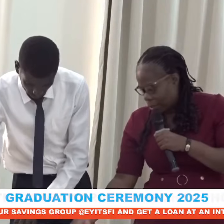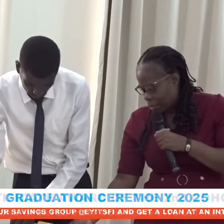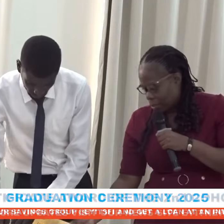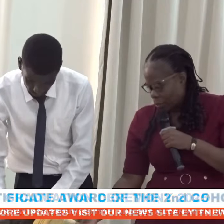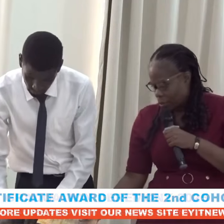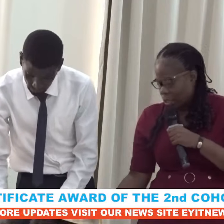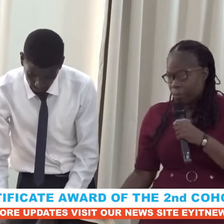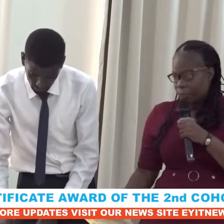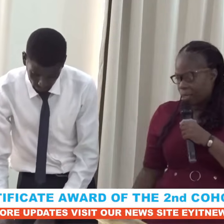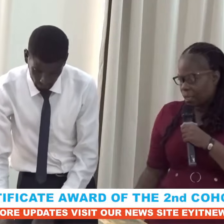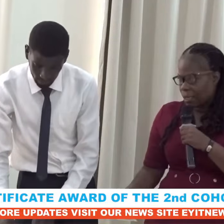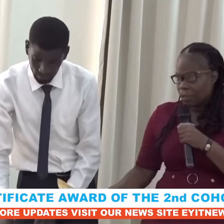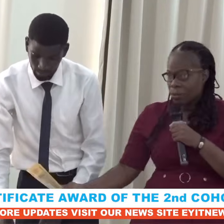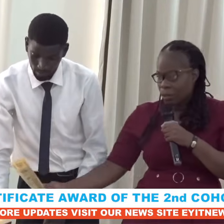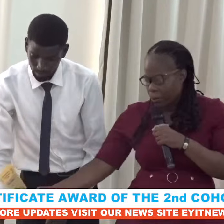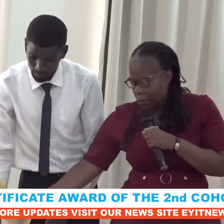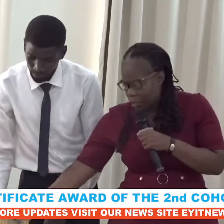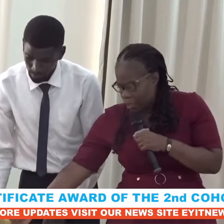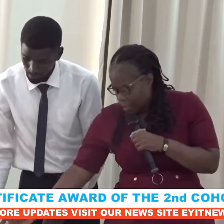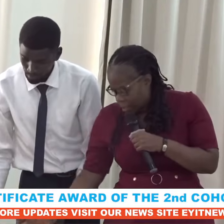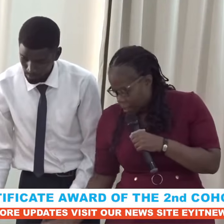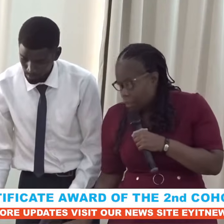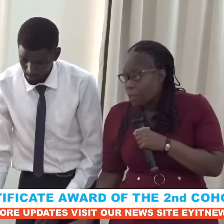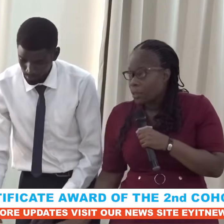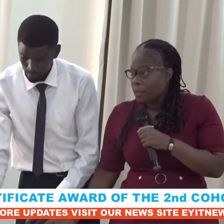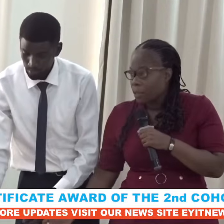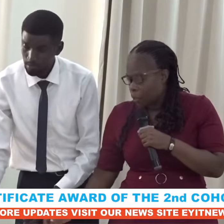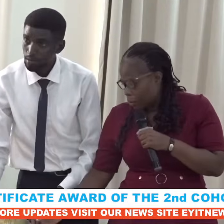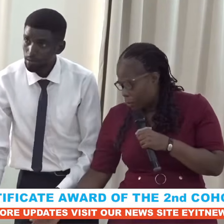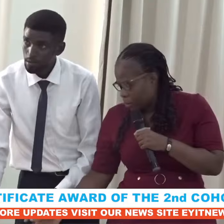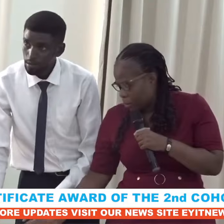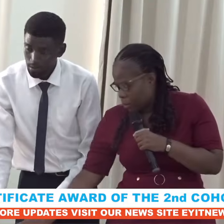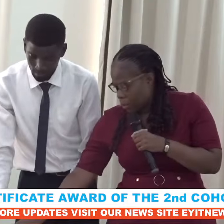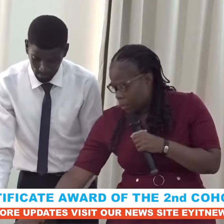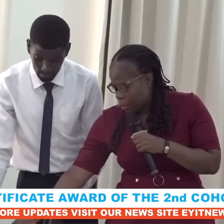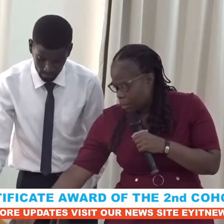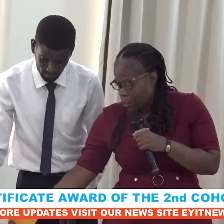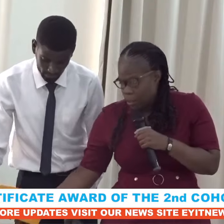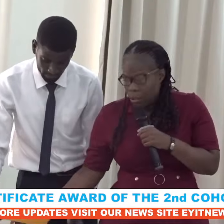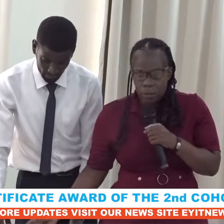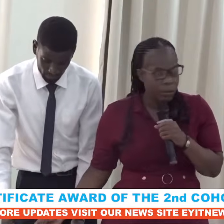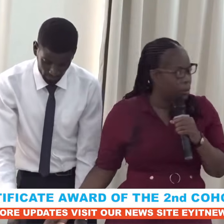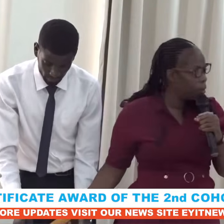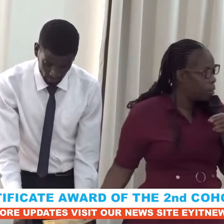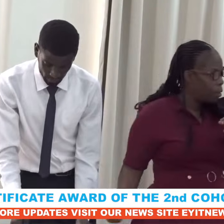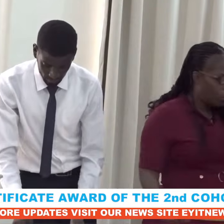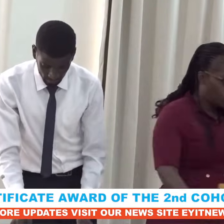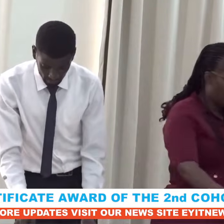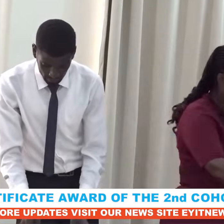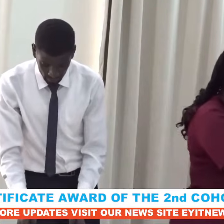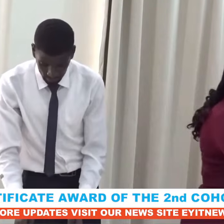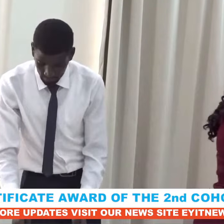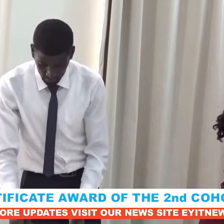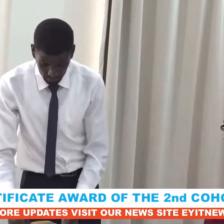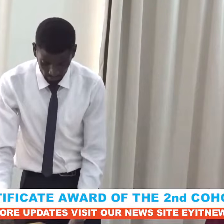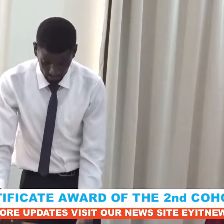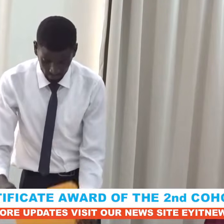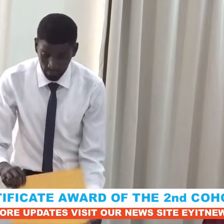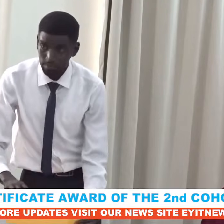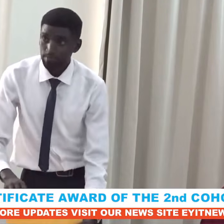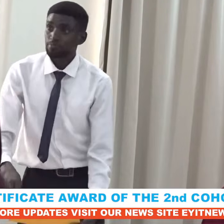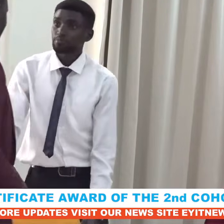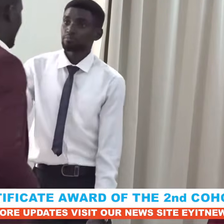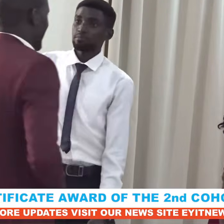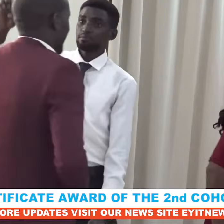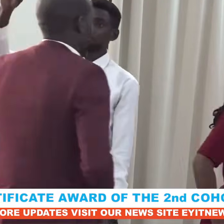around. Ochan Peter is not around. Oh, okay. Ochan Peter, Mr.